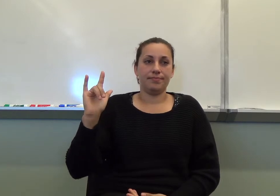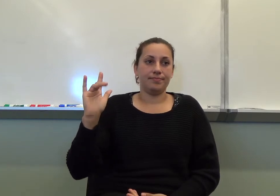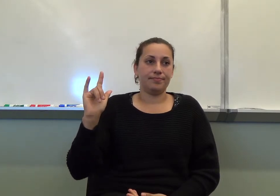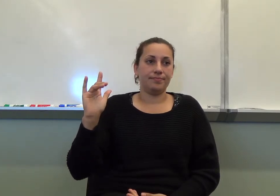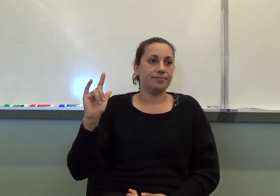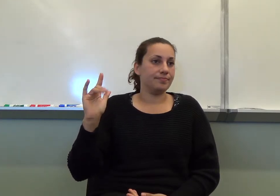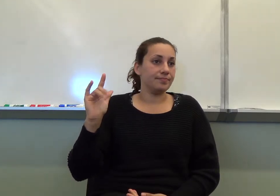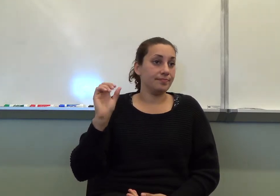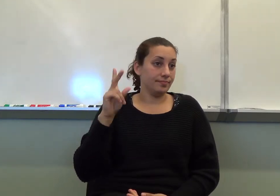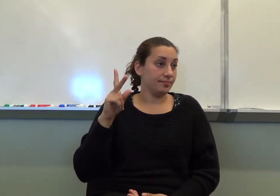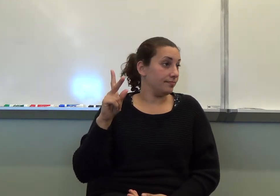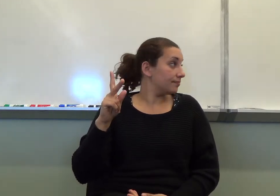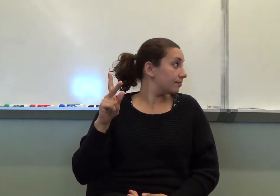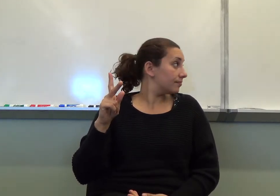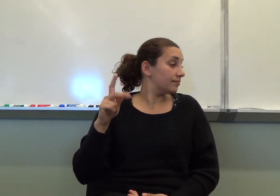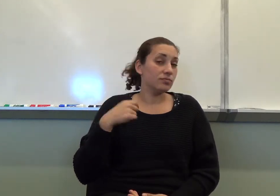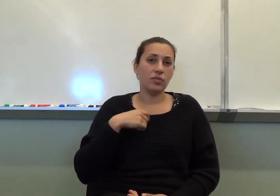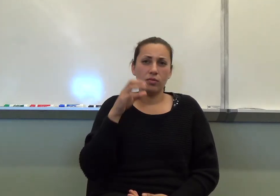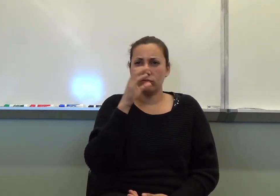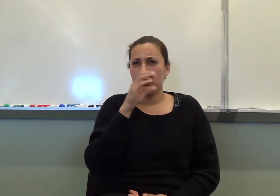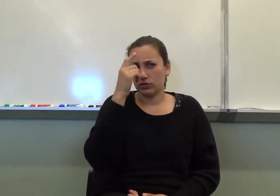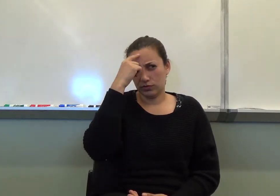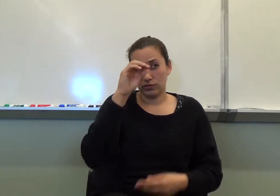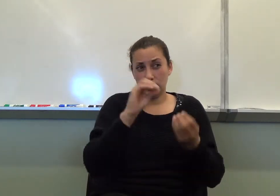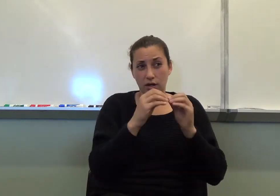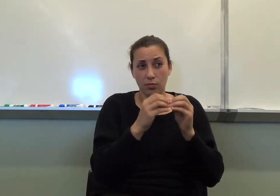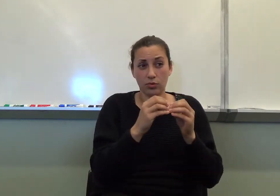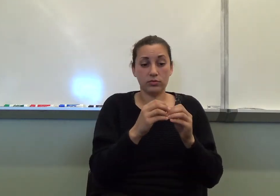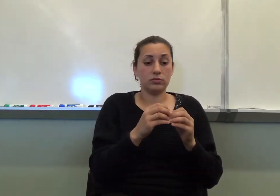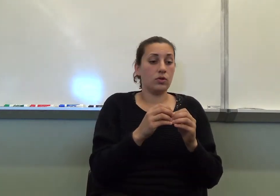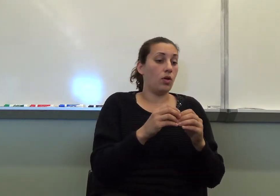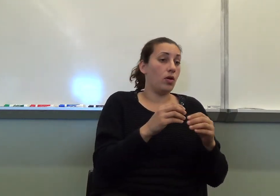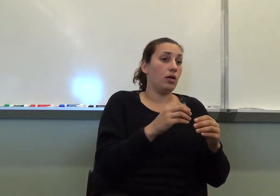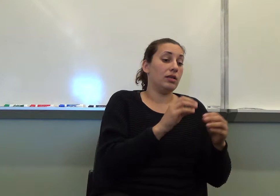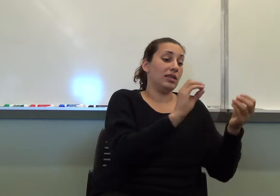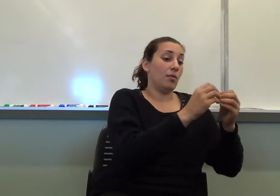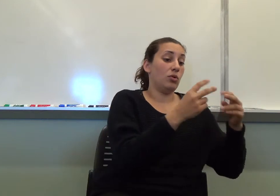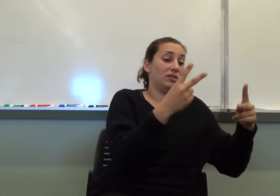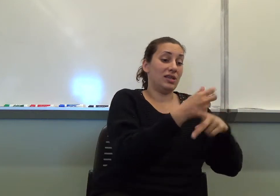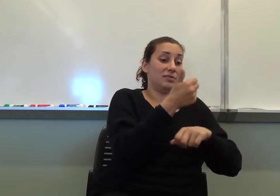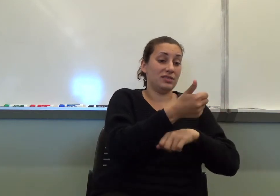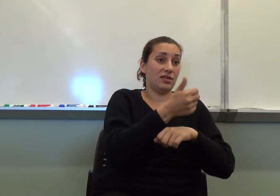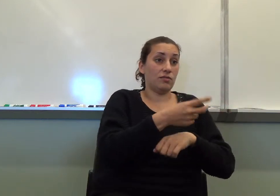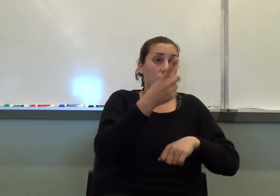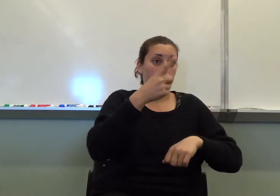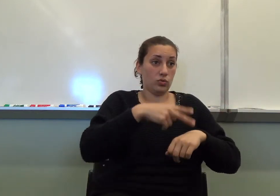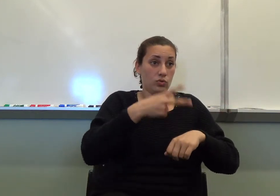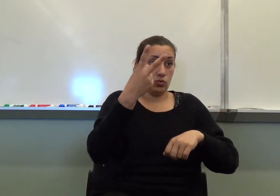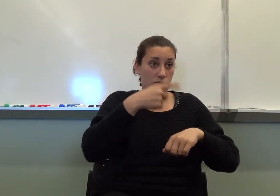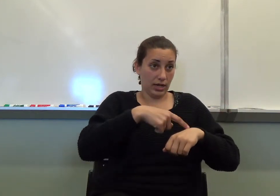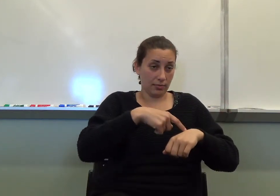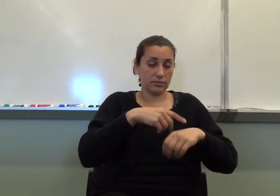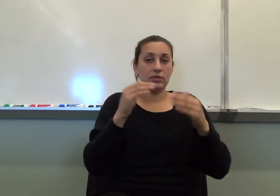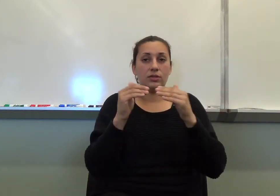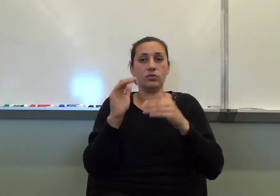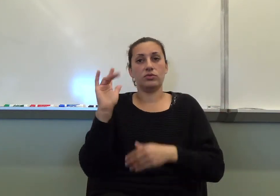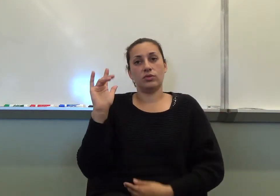Okay, so I'm looking for the number which, when you multiply it by itself, gives you 25, so that b has to be 5.